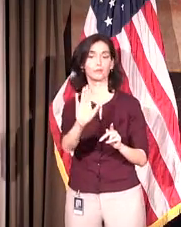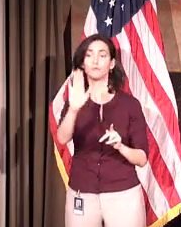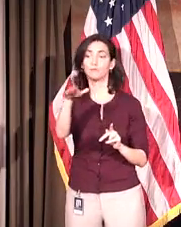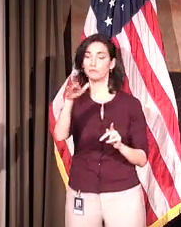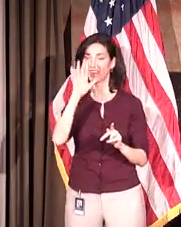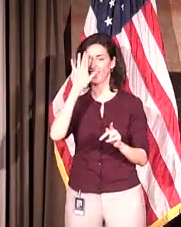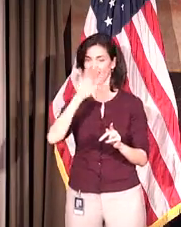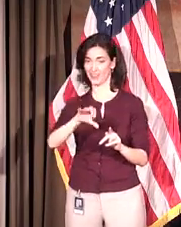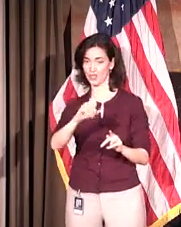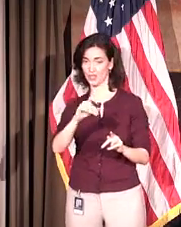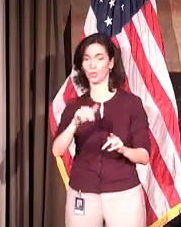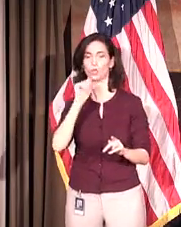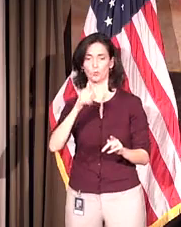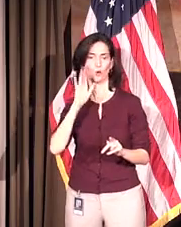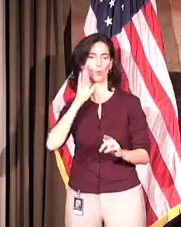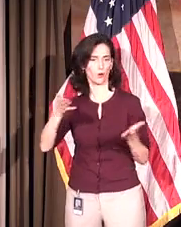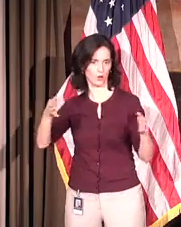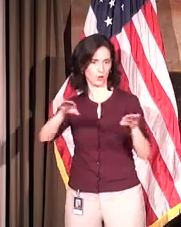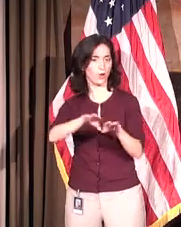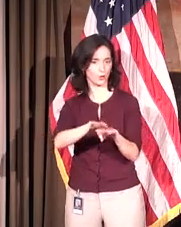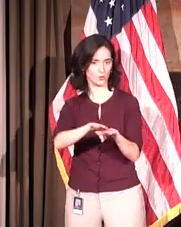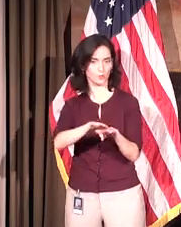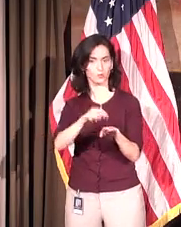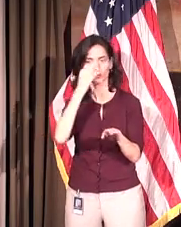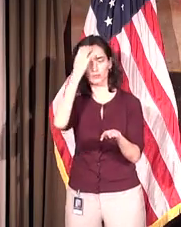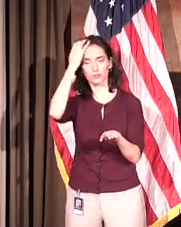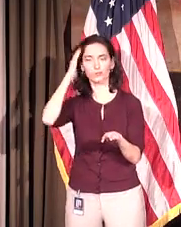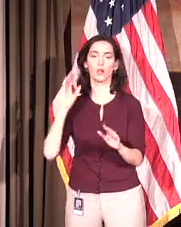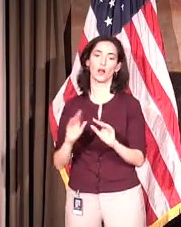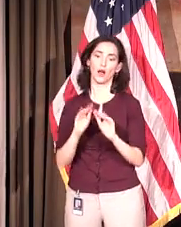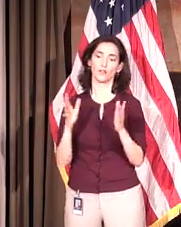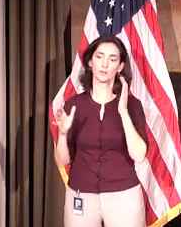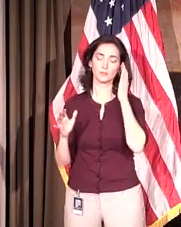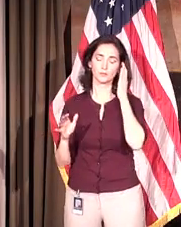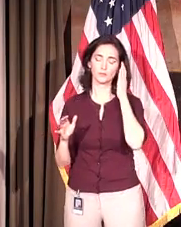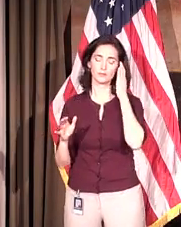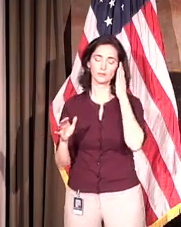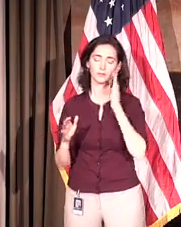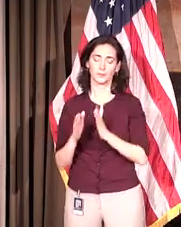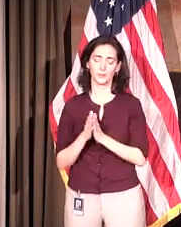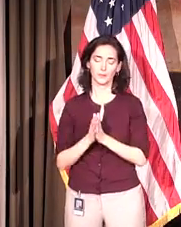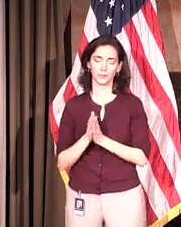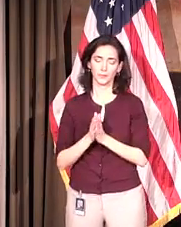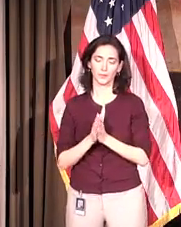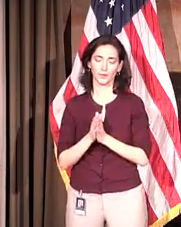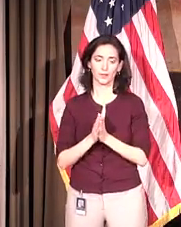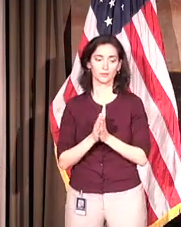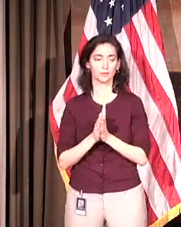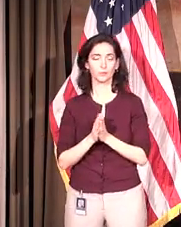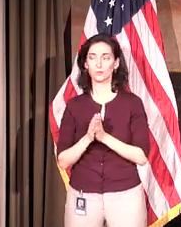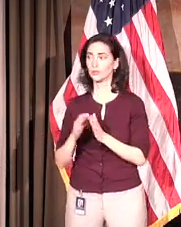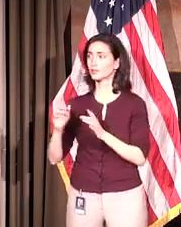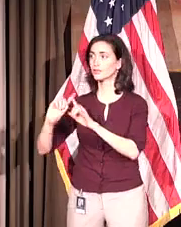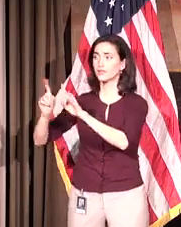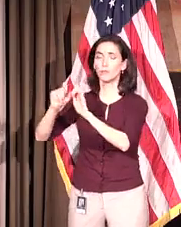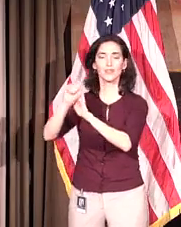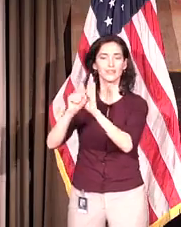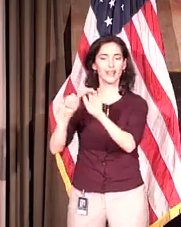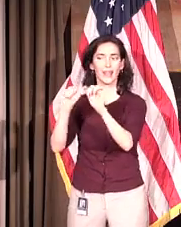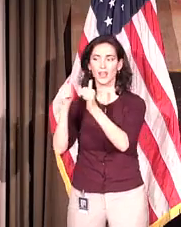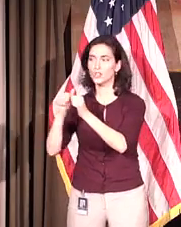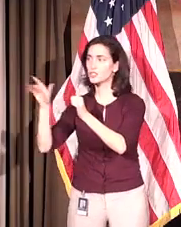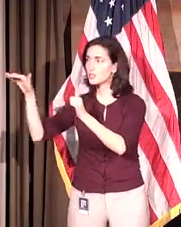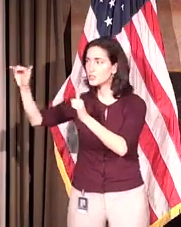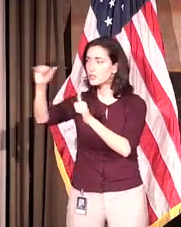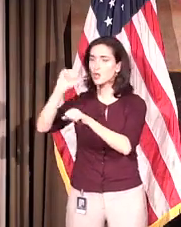shelter tomorrow. And obviously we are working with all state agencies to